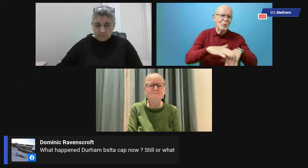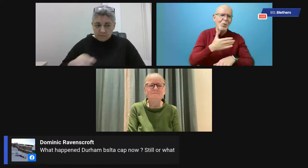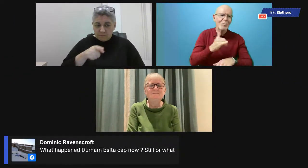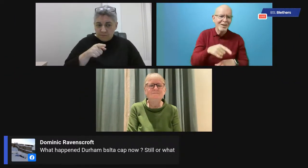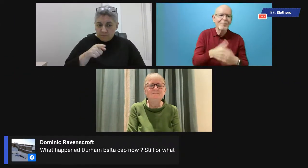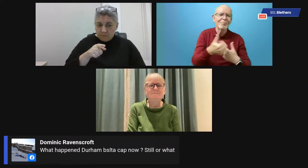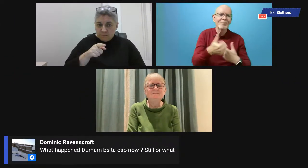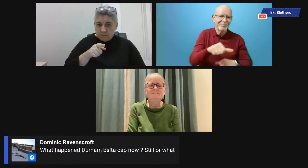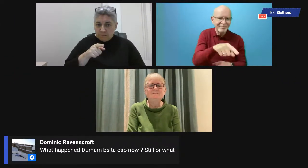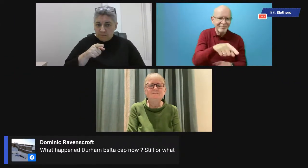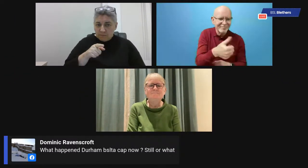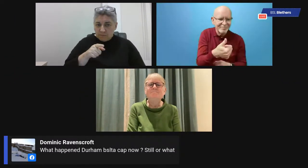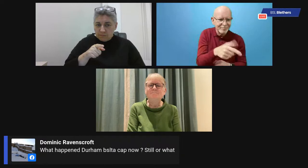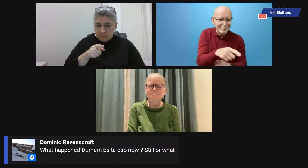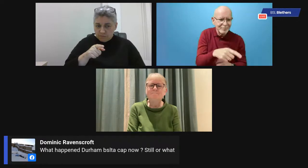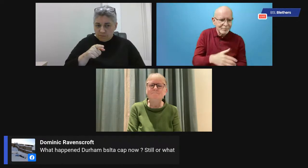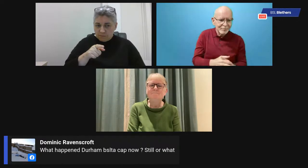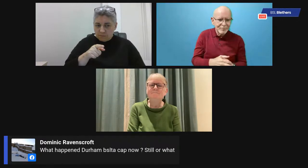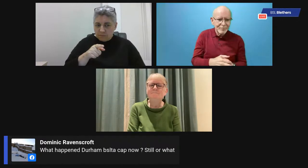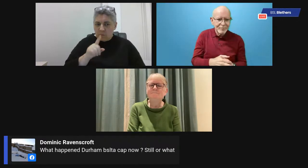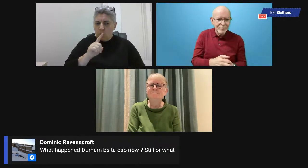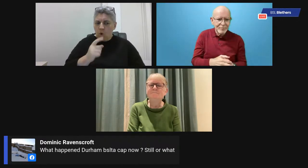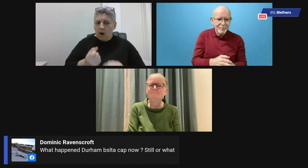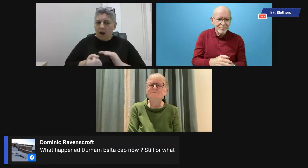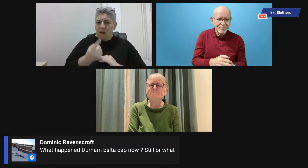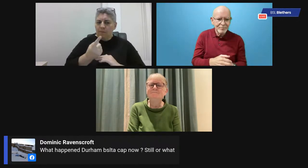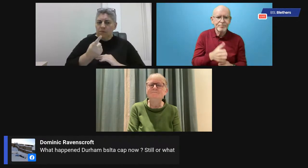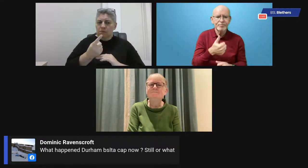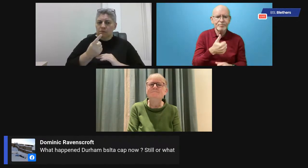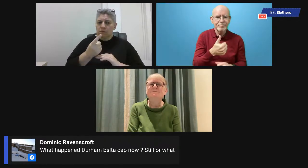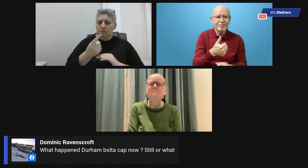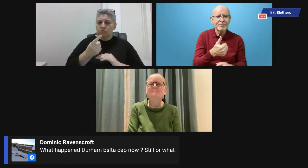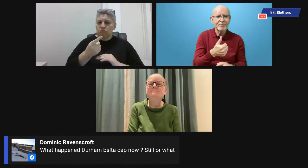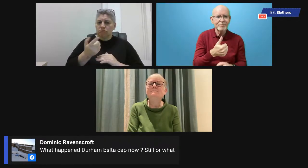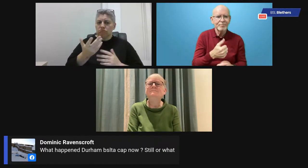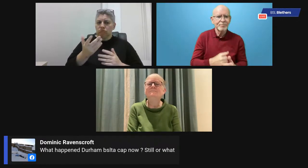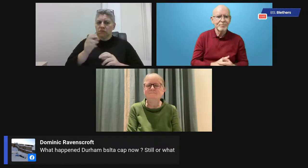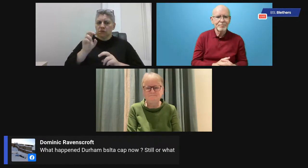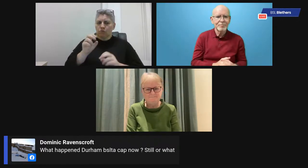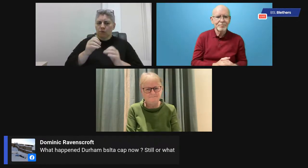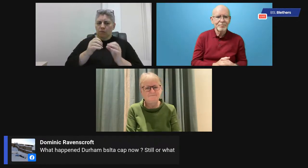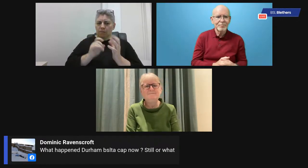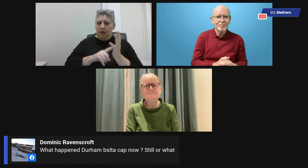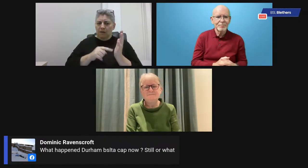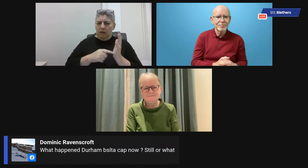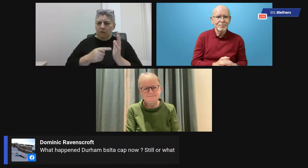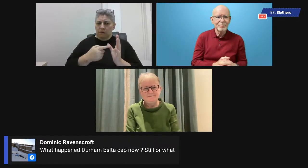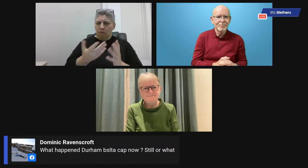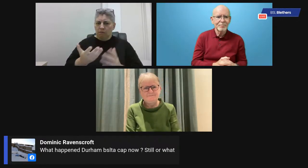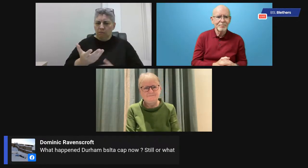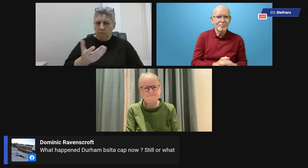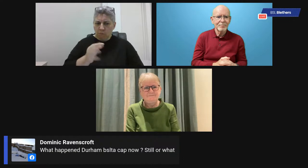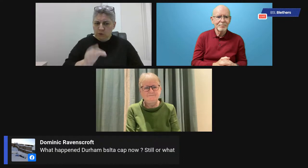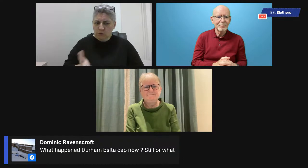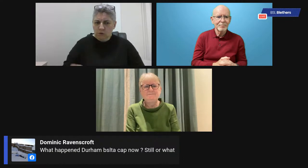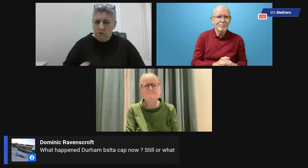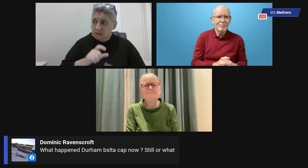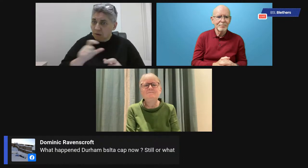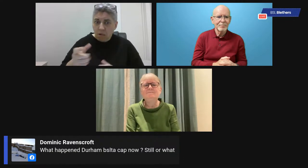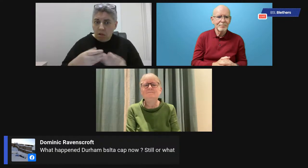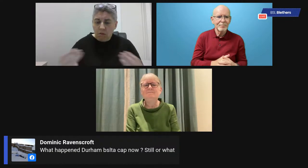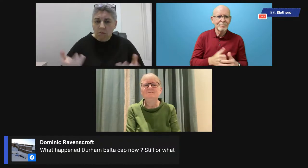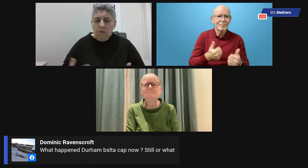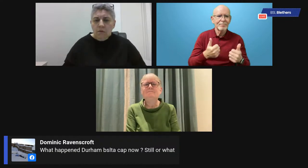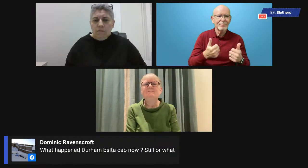Oh, from here it is. Dominic. What happened to Durham BSL TA when it's